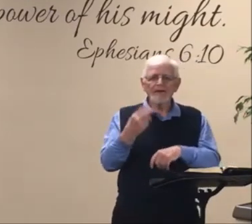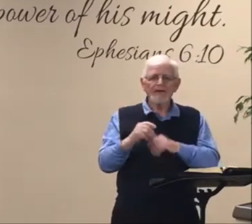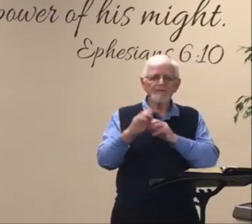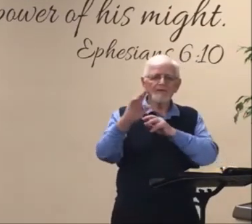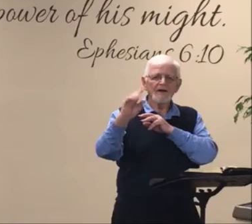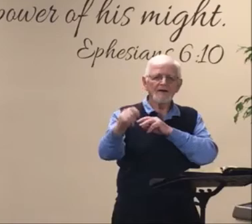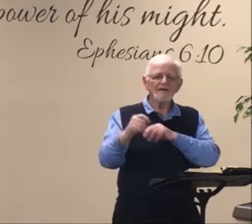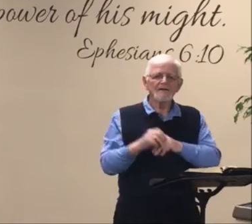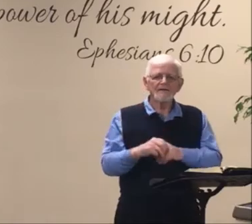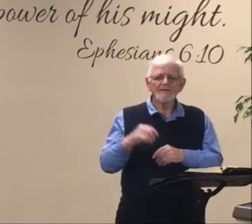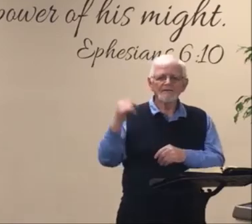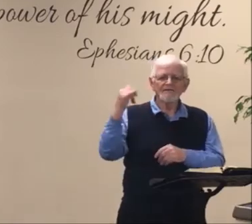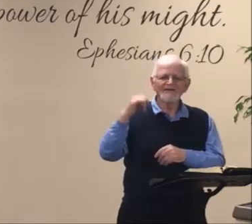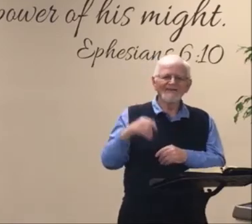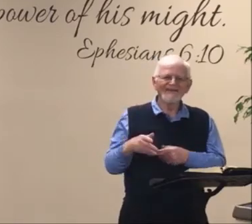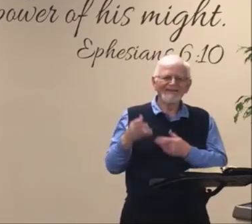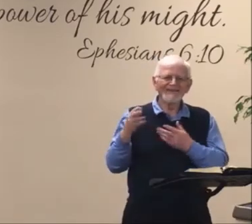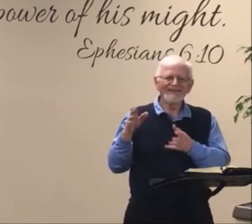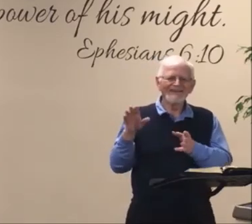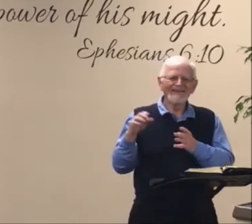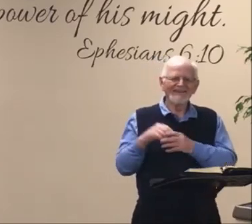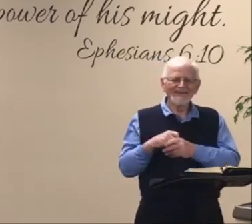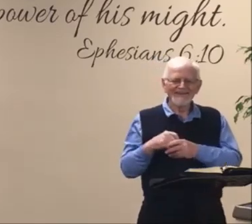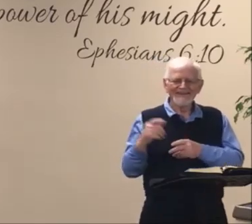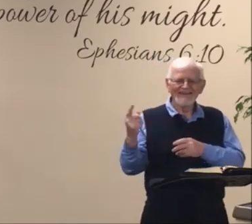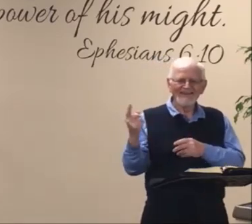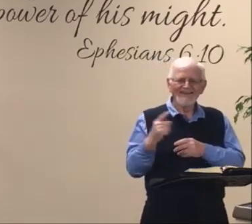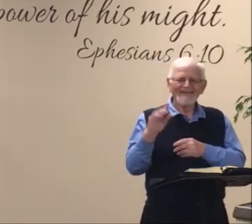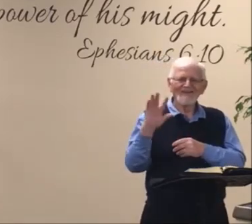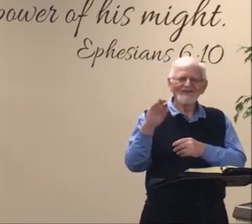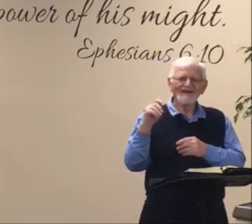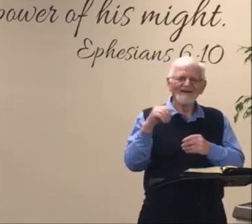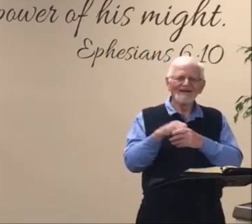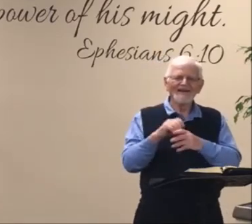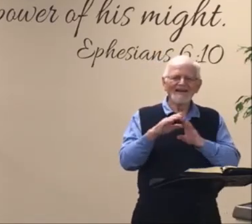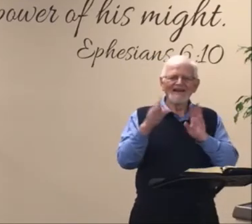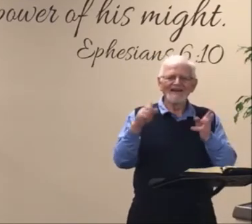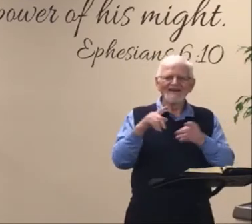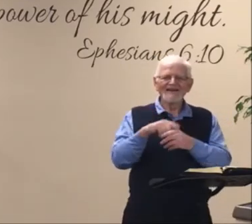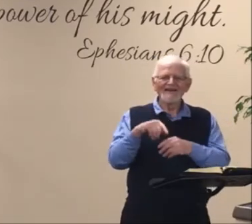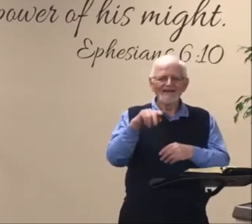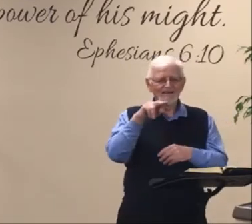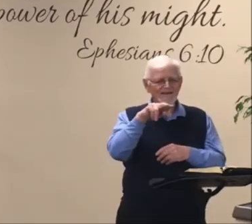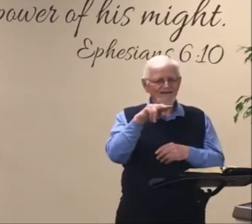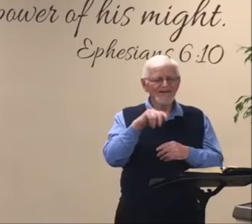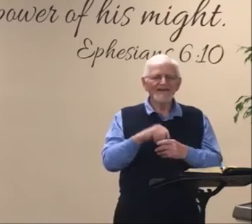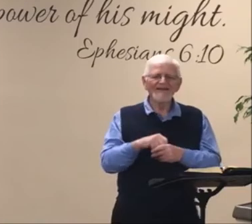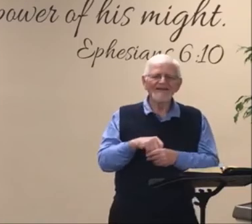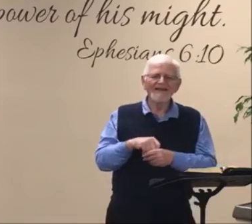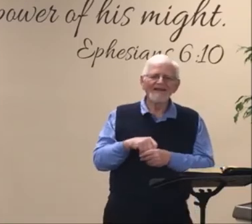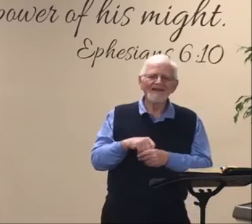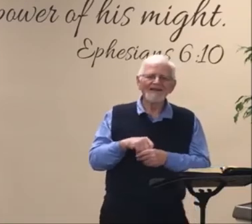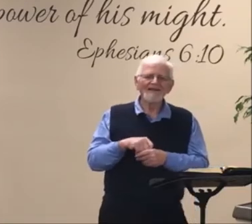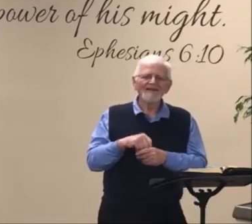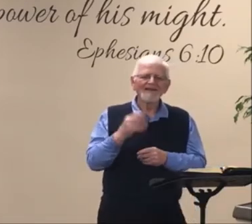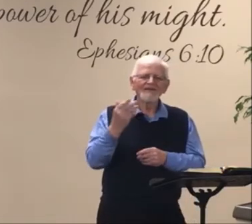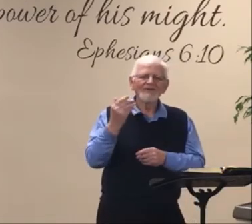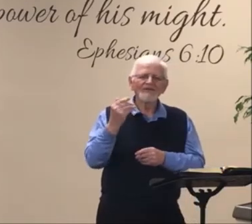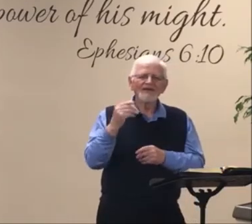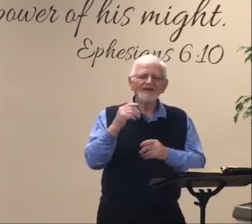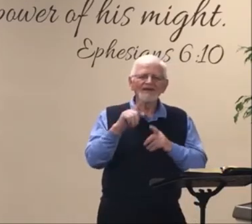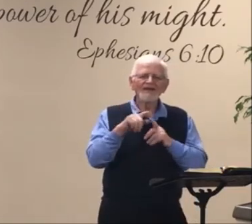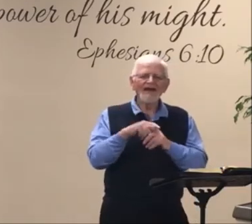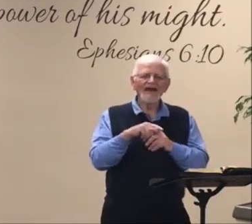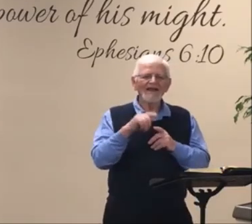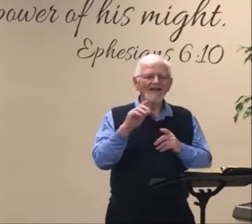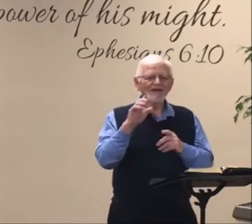remembers he forgot his cell phone or something, whatever it was. He turns around and goes back into the house, and it's been kind of been 15 minutes, and there's Rachel with